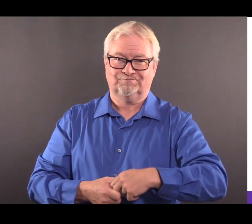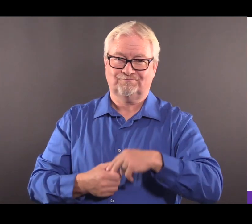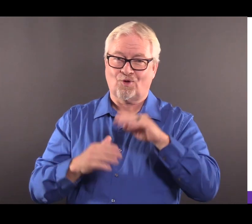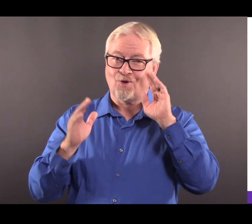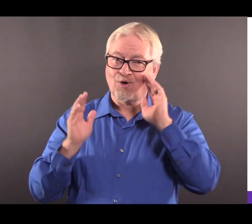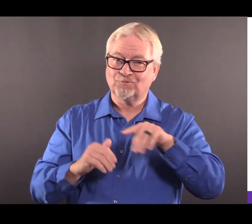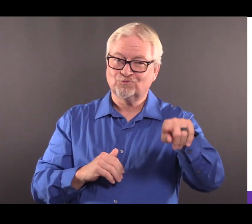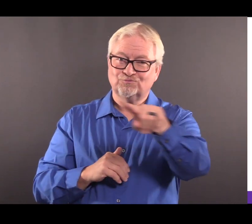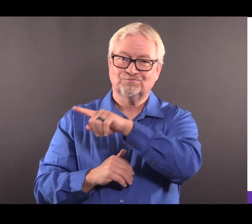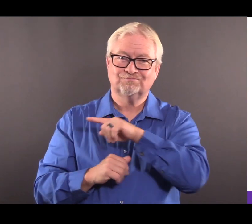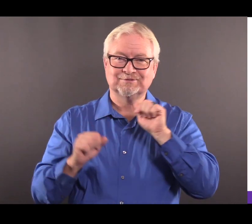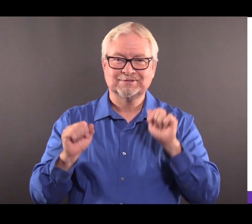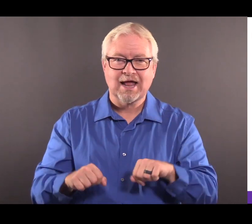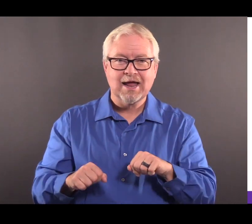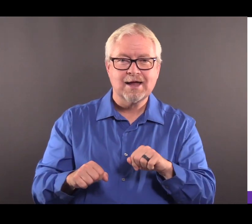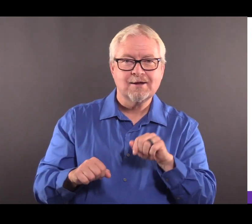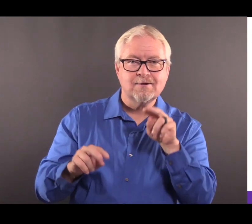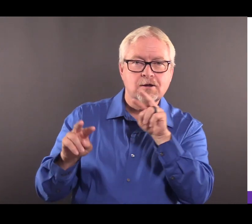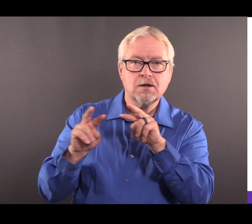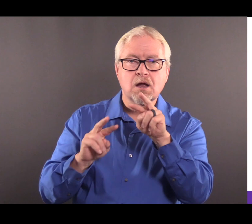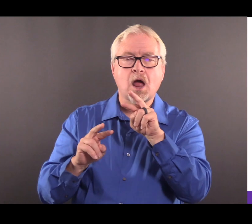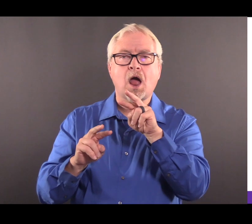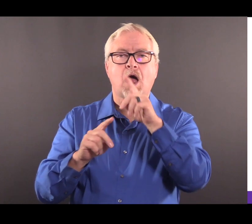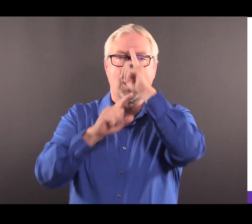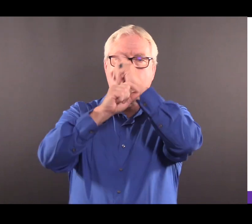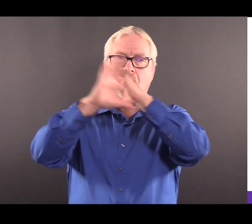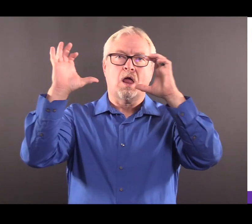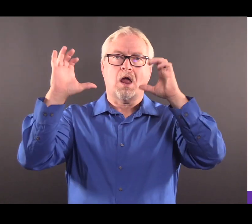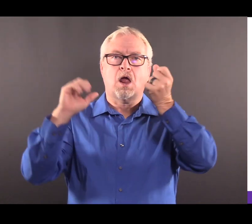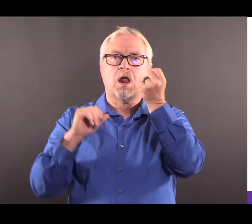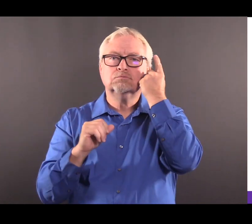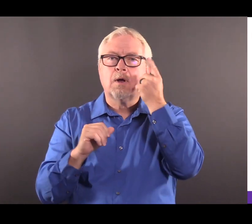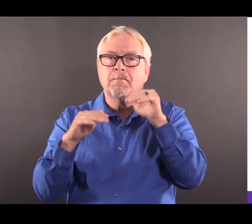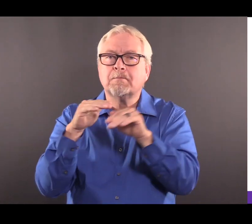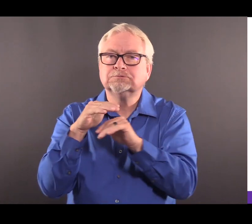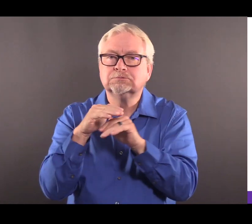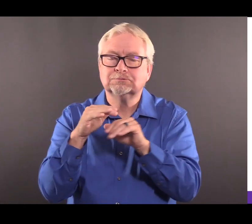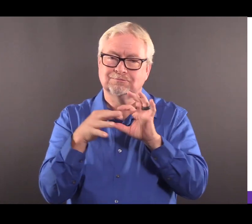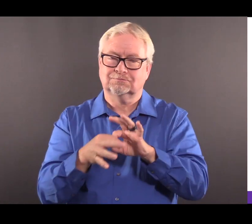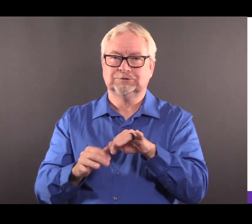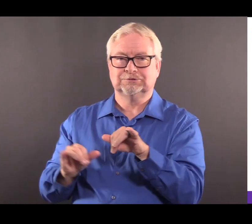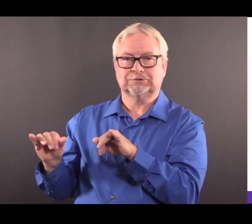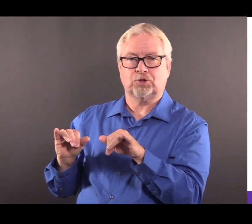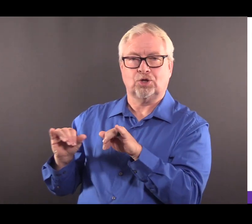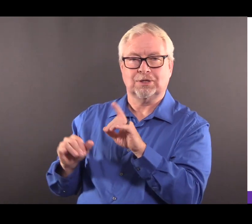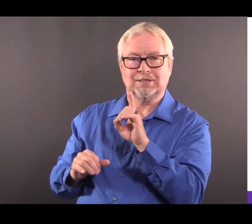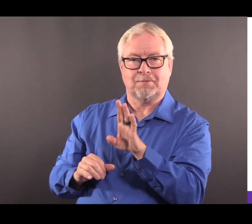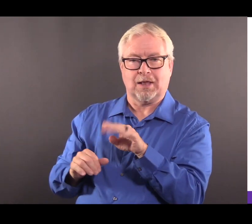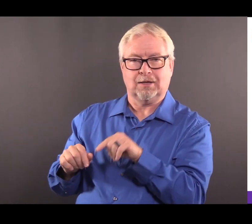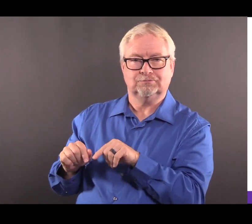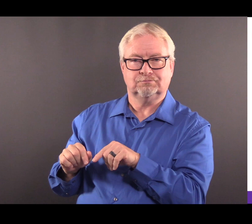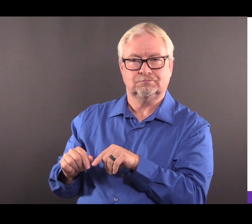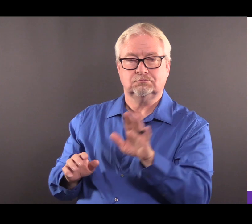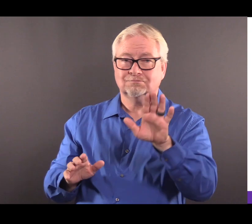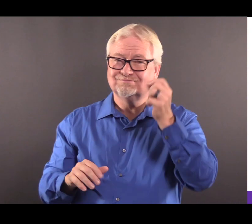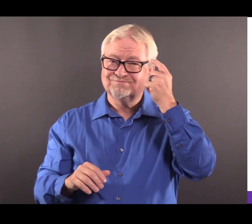all for joining us. We hope you have been able to provide a basic understanding of comparable